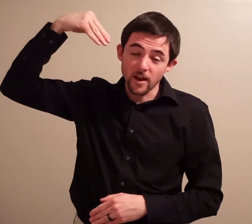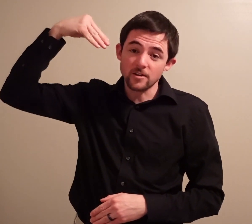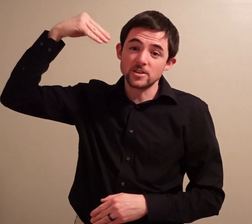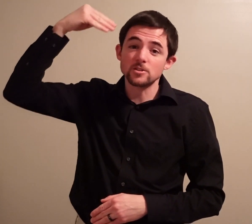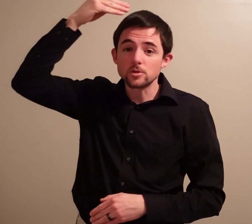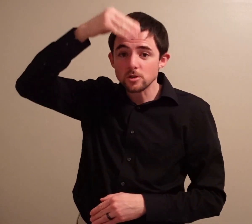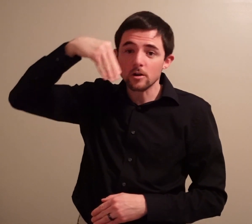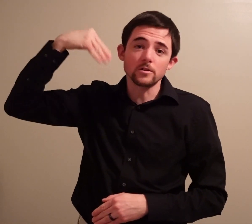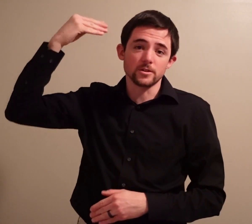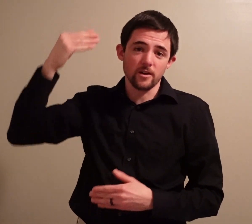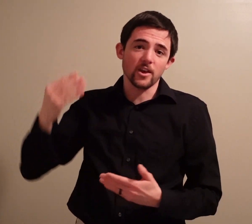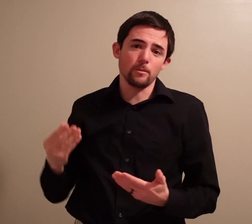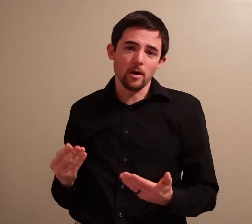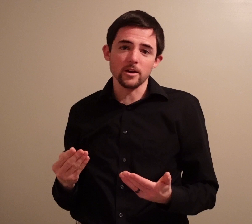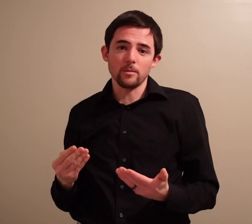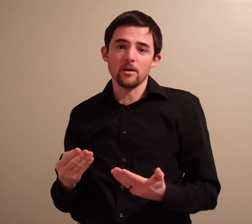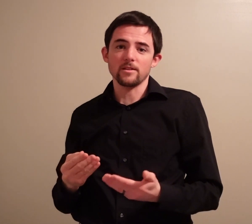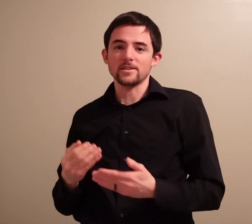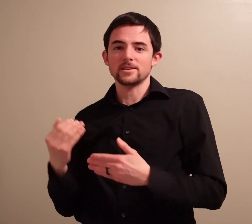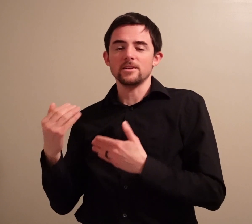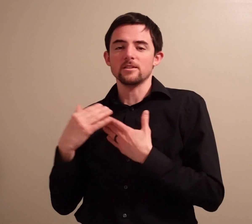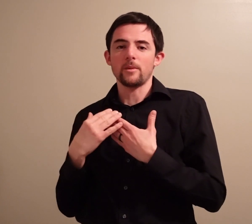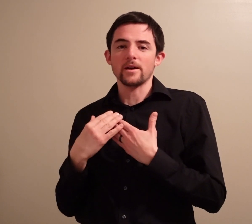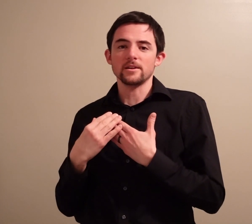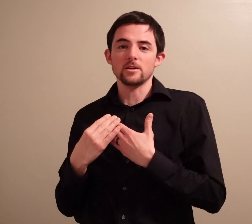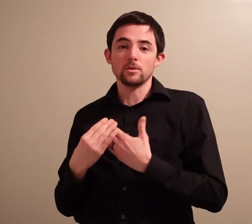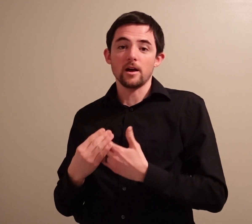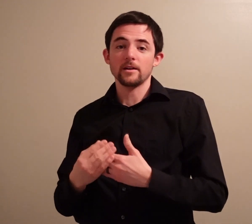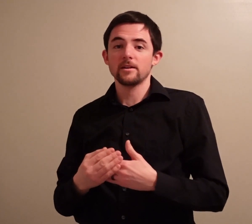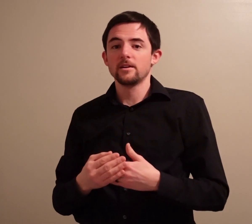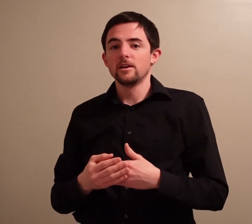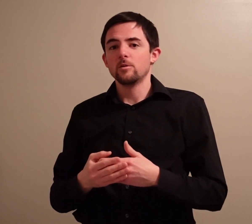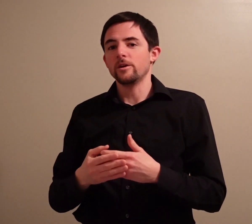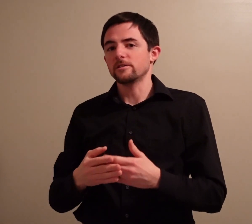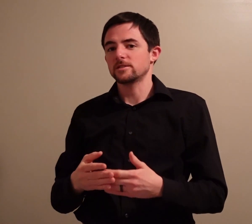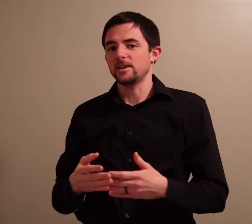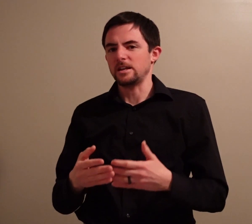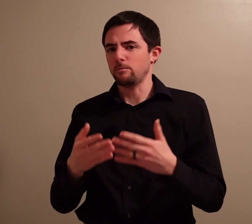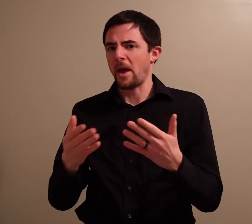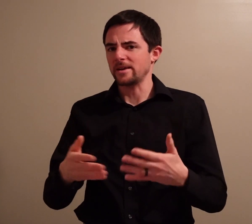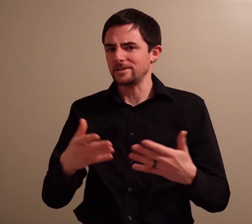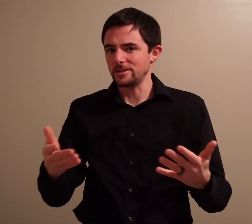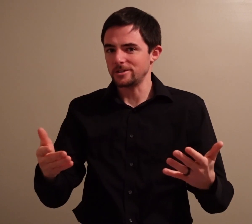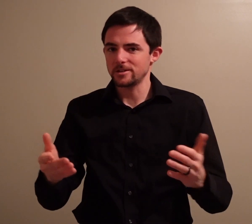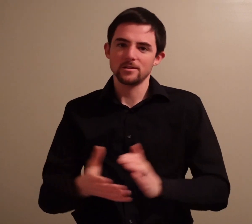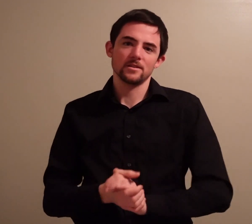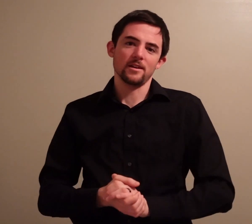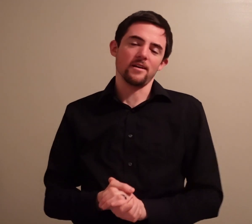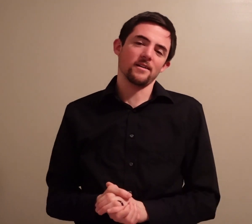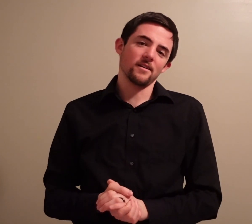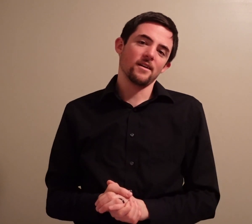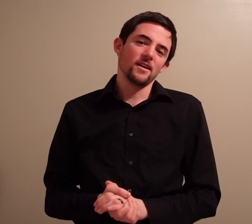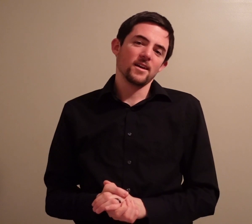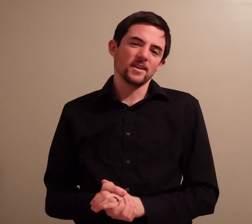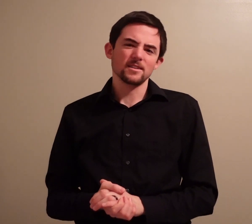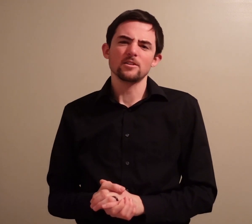You just do circles around that body part that's getting the Band-Aid applied when you're saying bandage, okay? It's a little